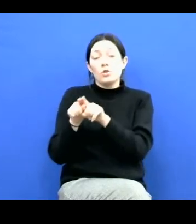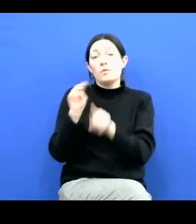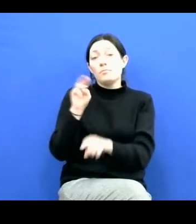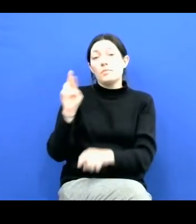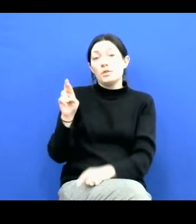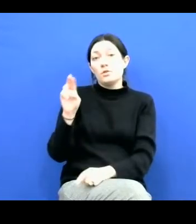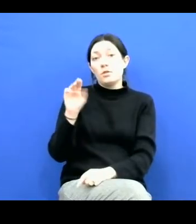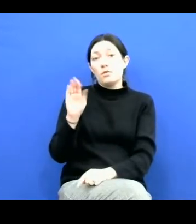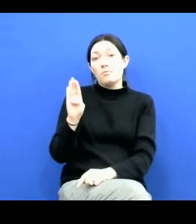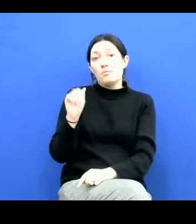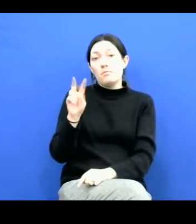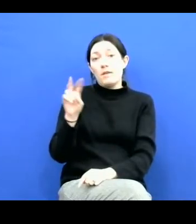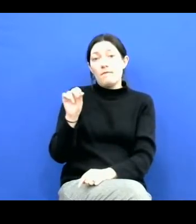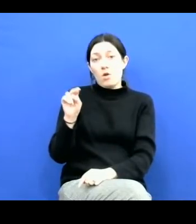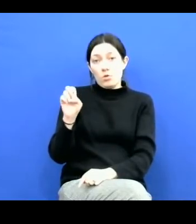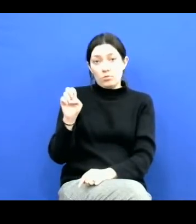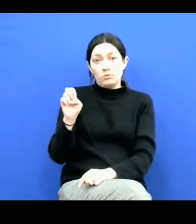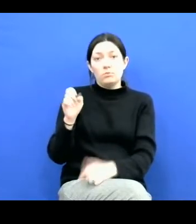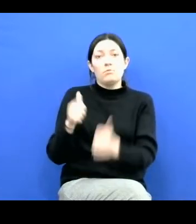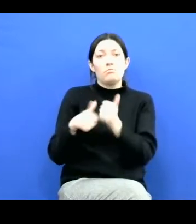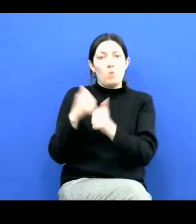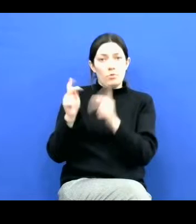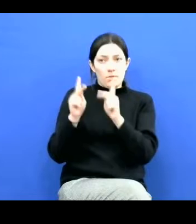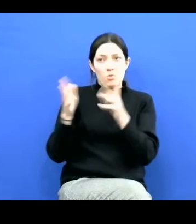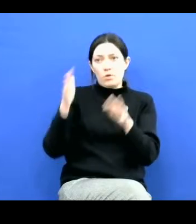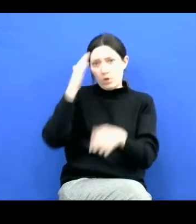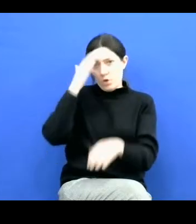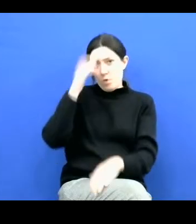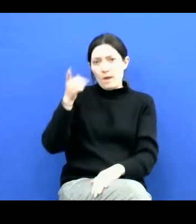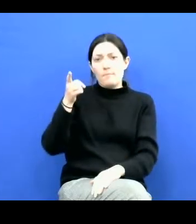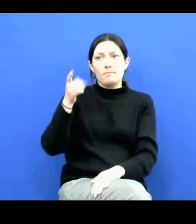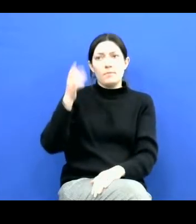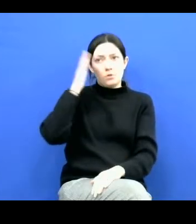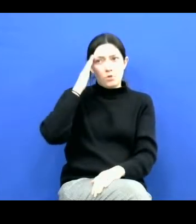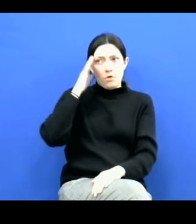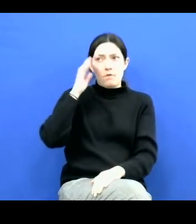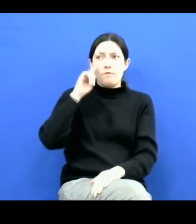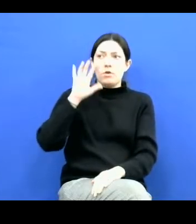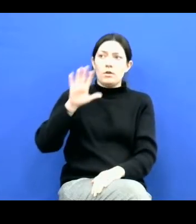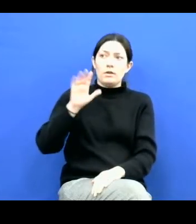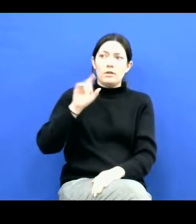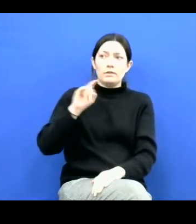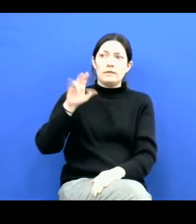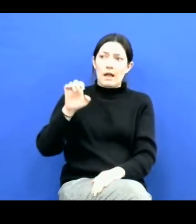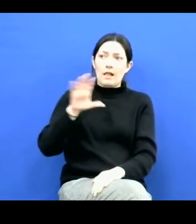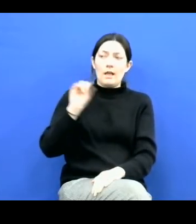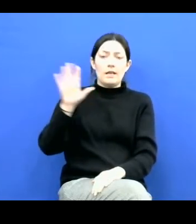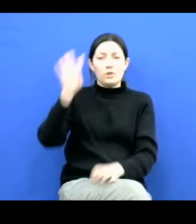know most people in this room know him. He's known for his style and his creativity. And